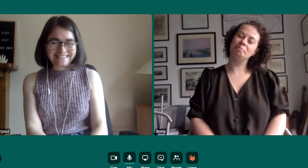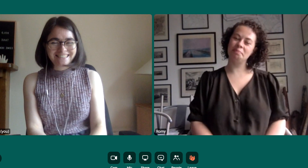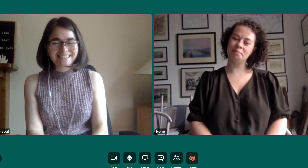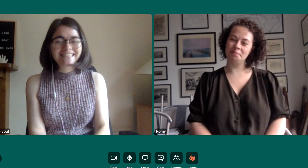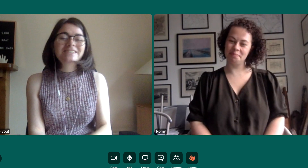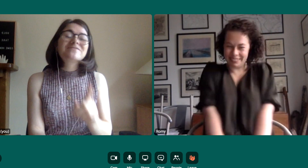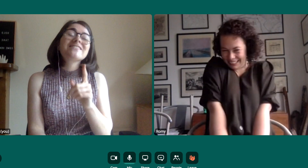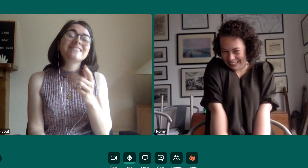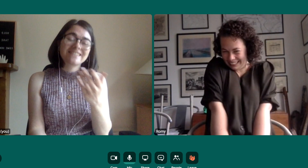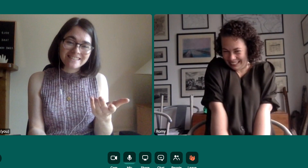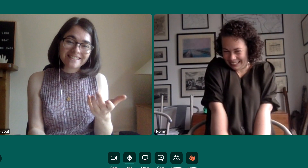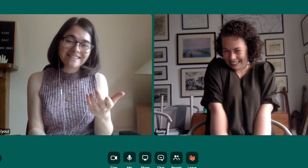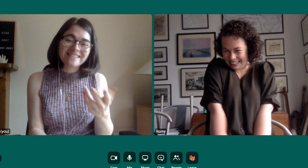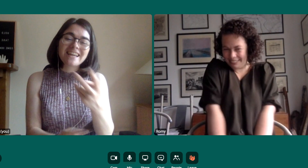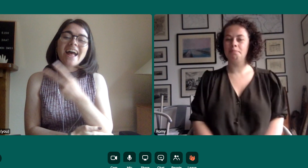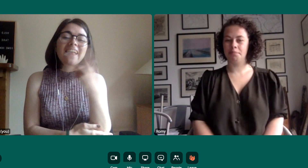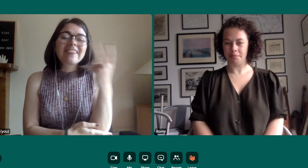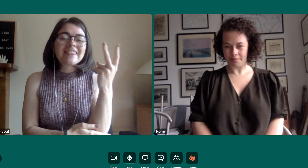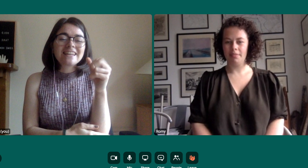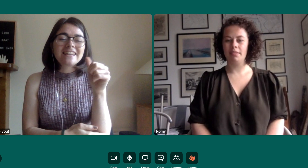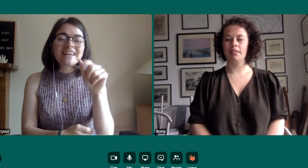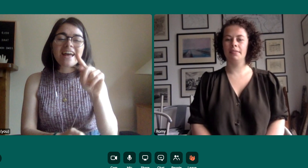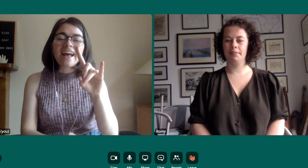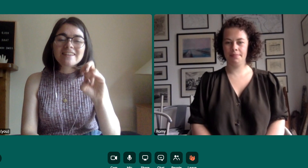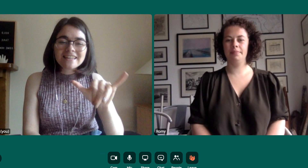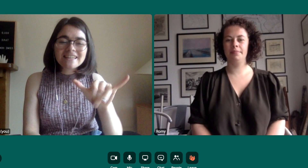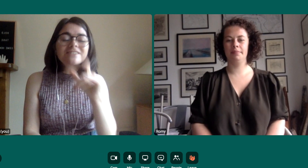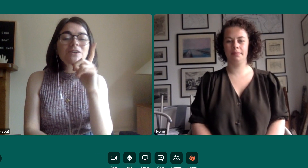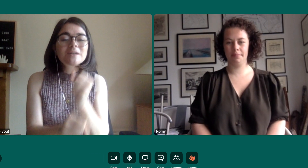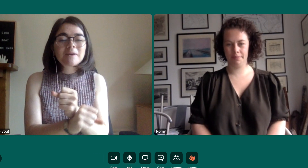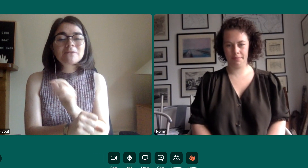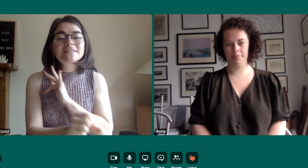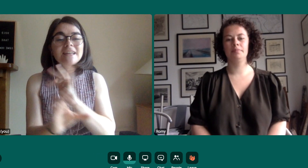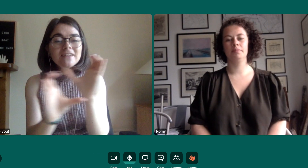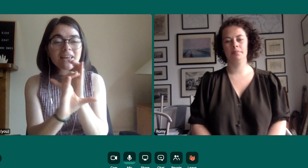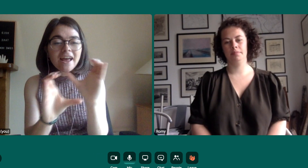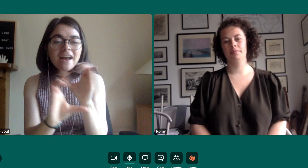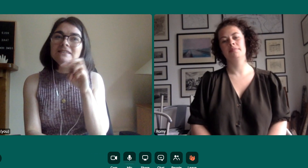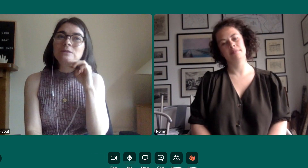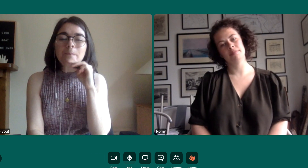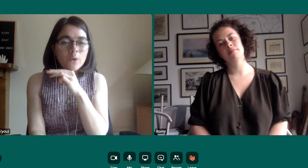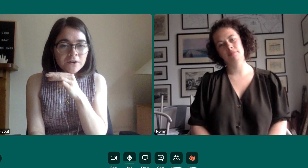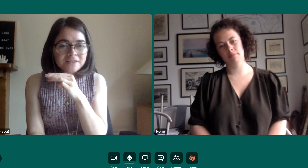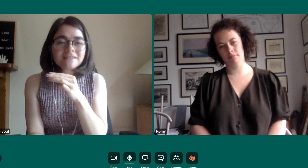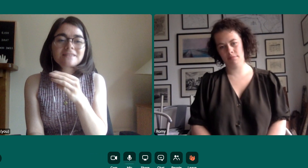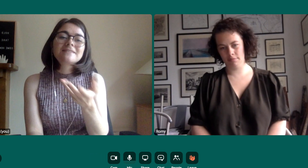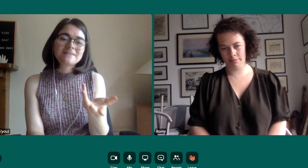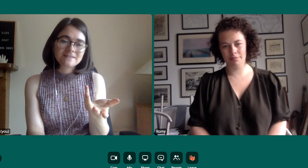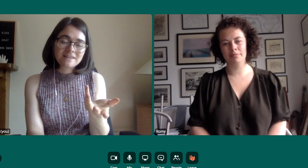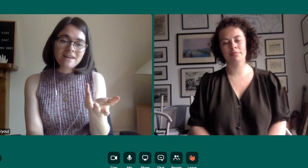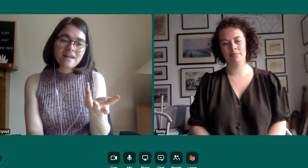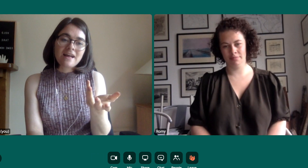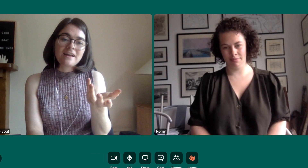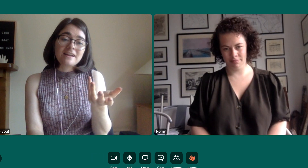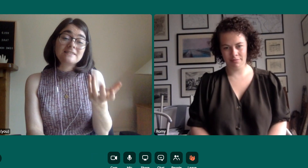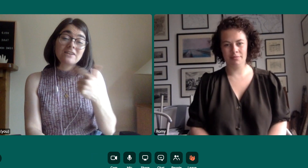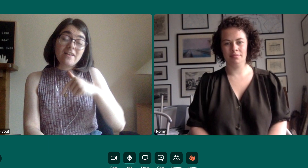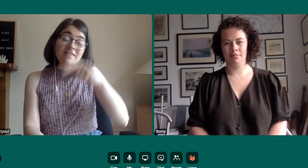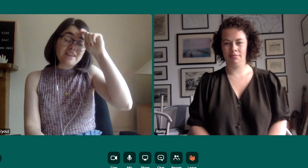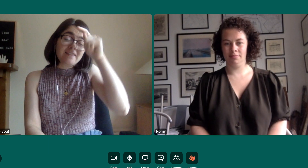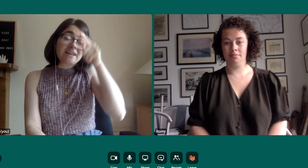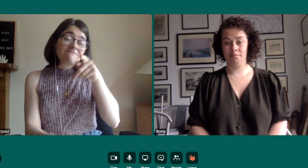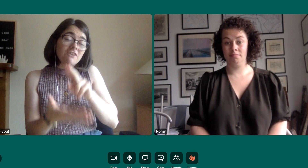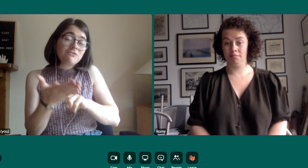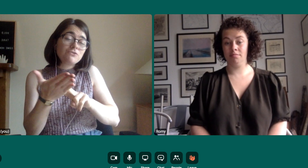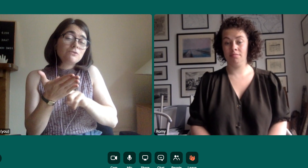talked about, our sensei talked about self-care and how important that is. And I think a very useful episode